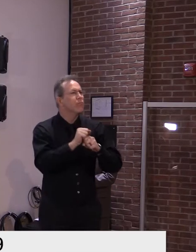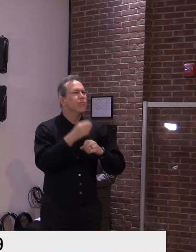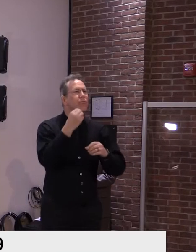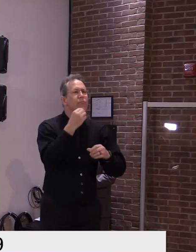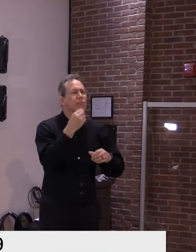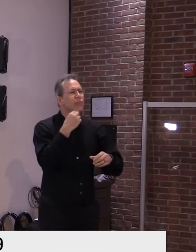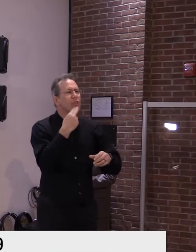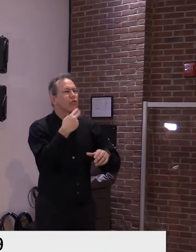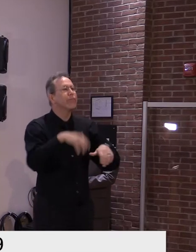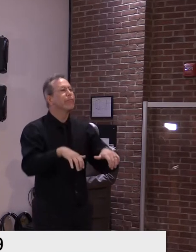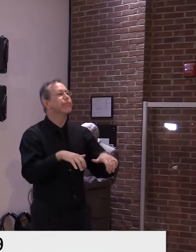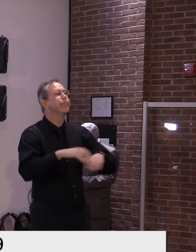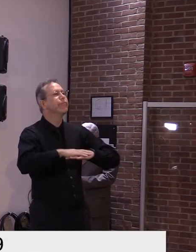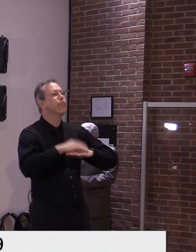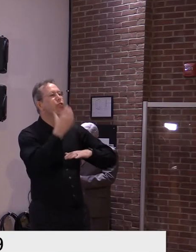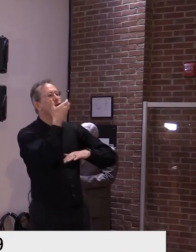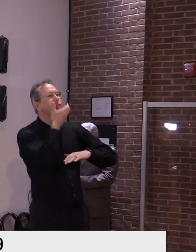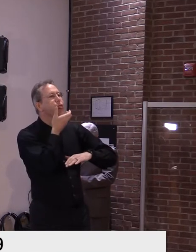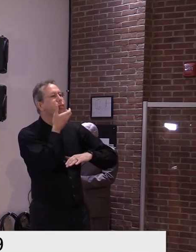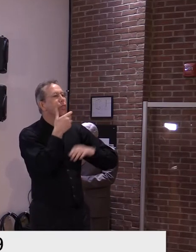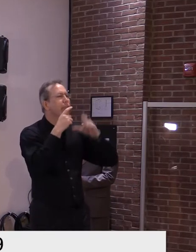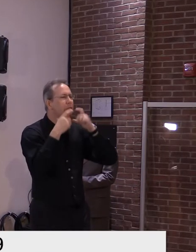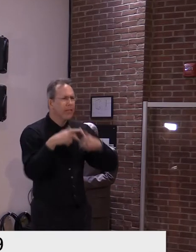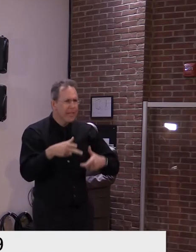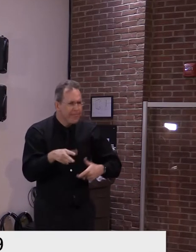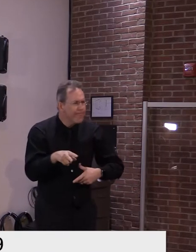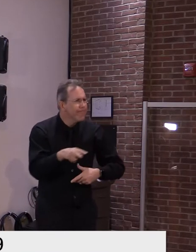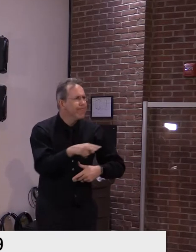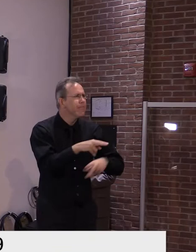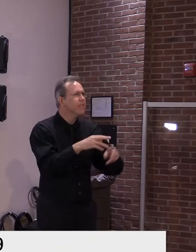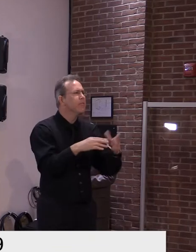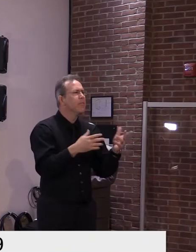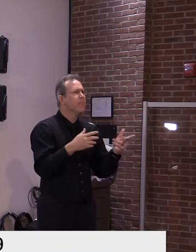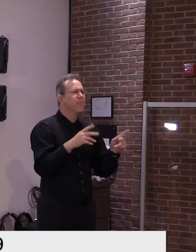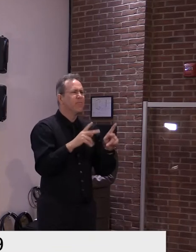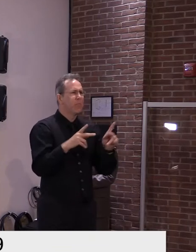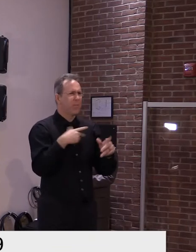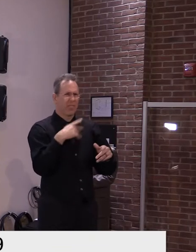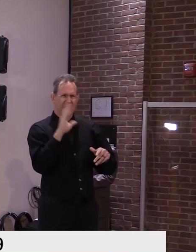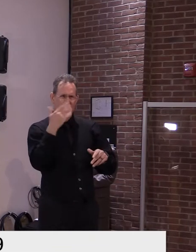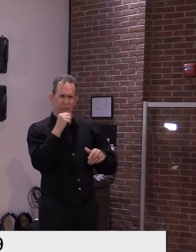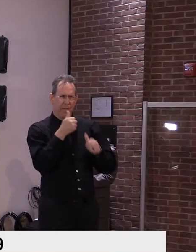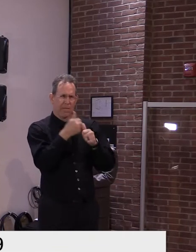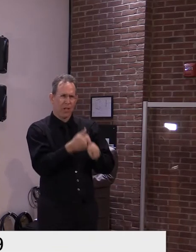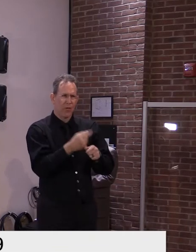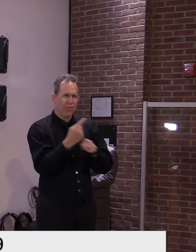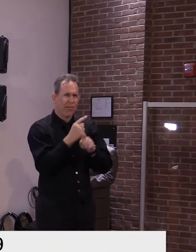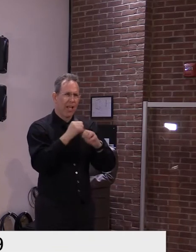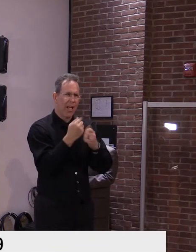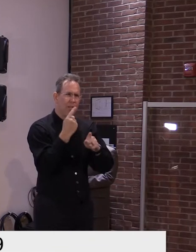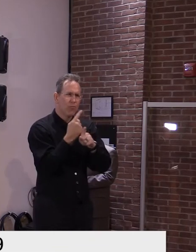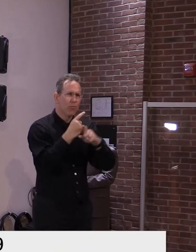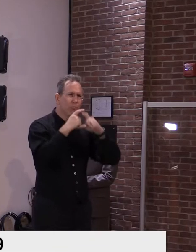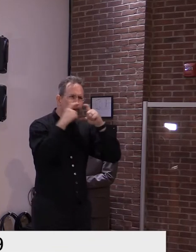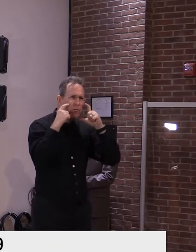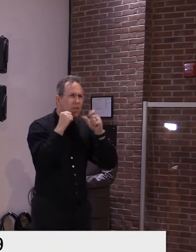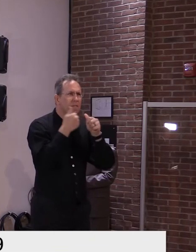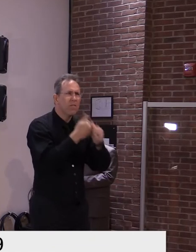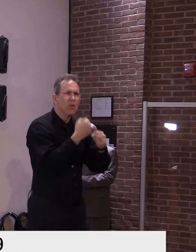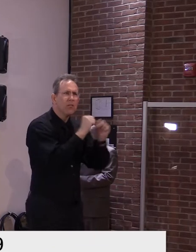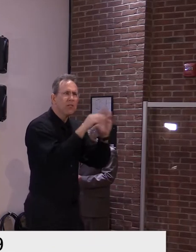takeout or for people who are visiting the restaurant but are expected to leave the mask on, you know, when they're not